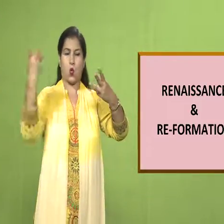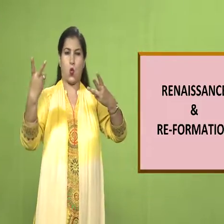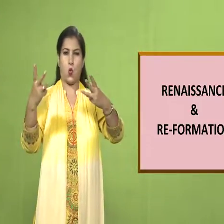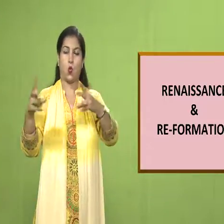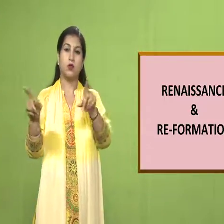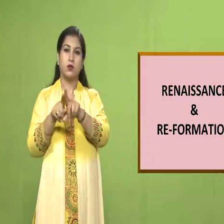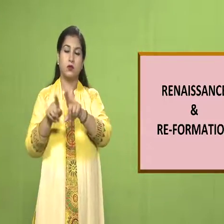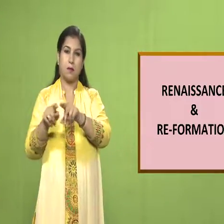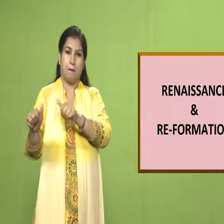and Reformation.